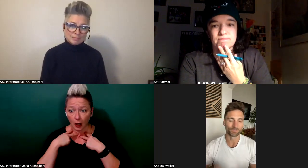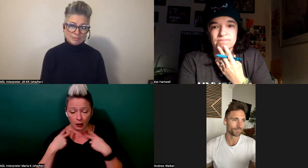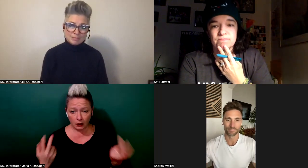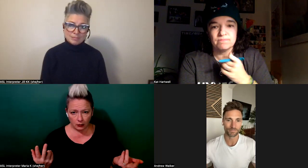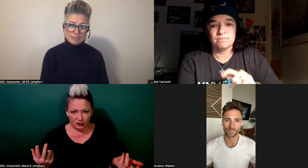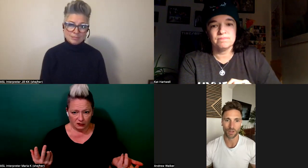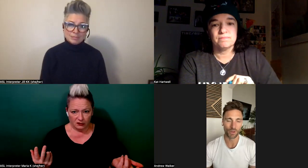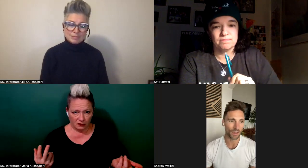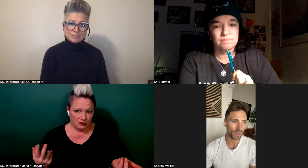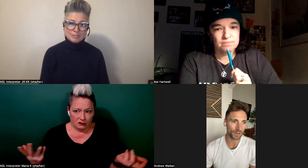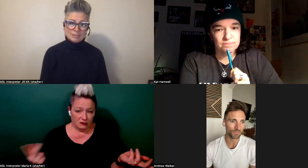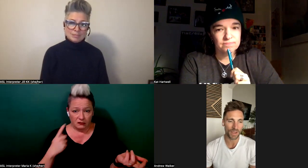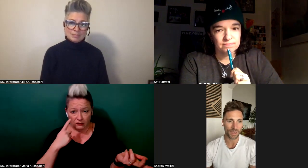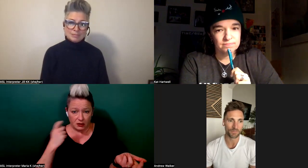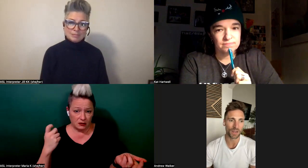a